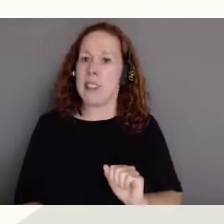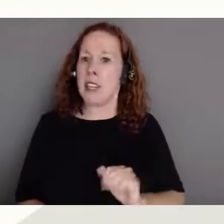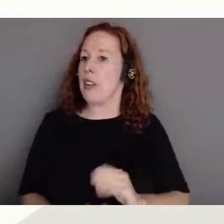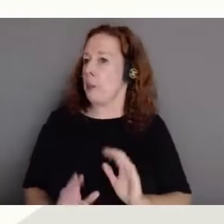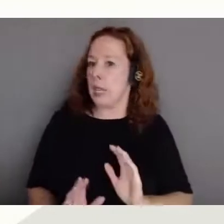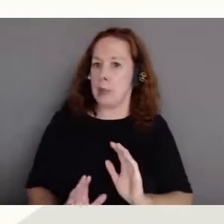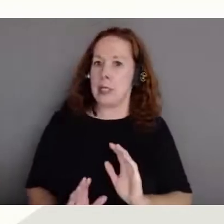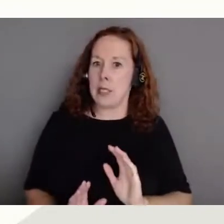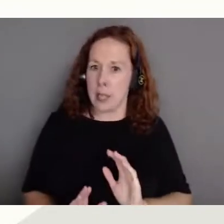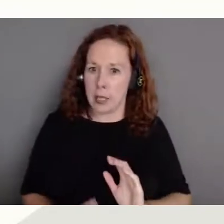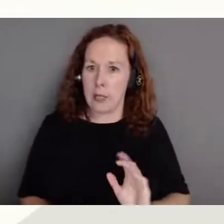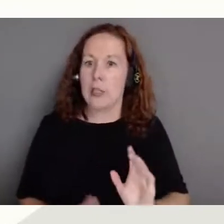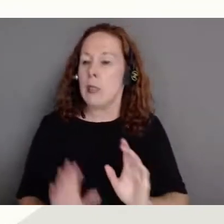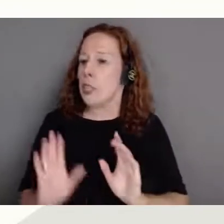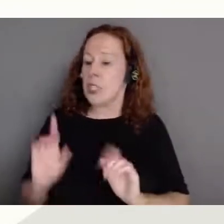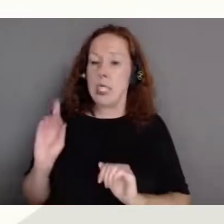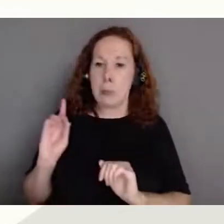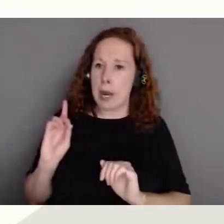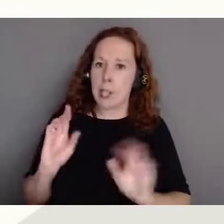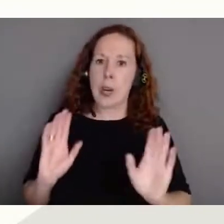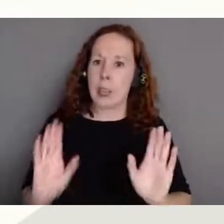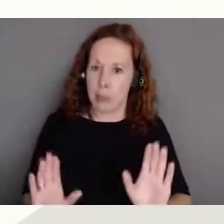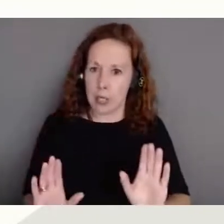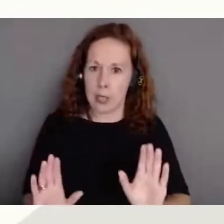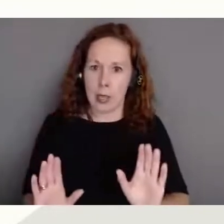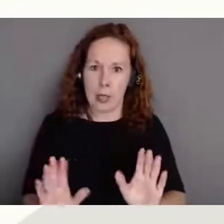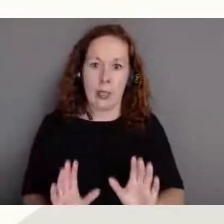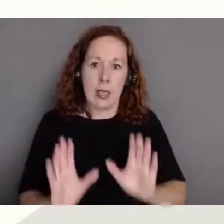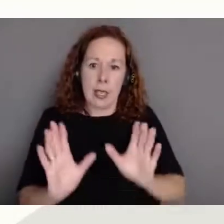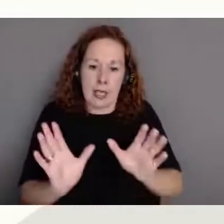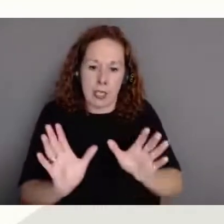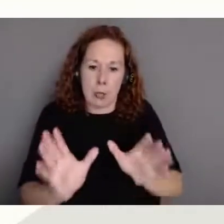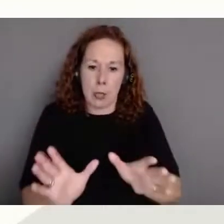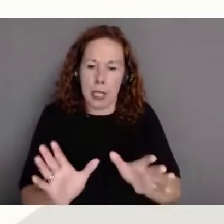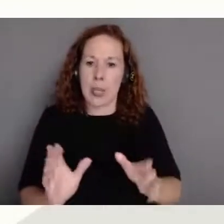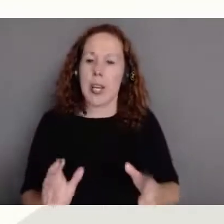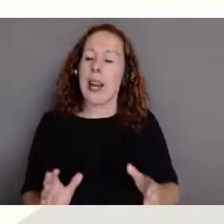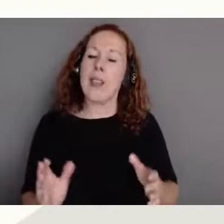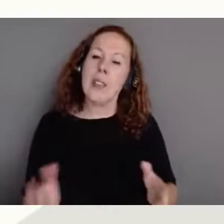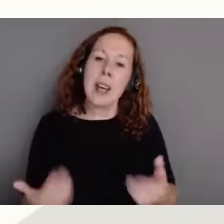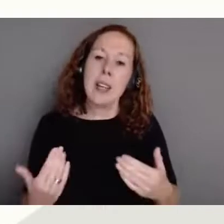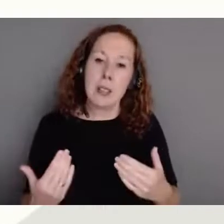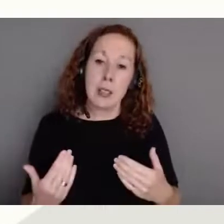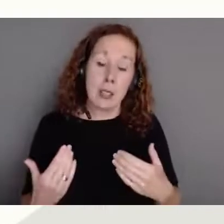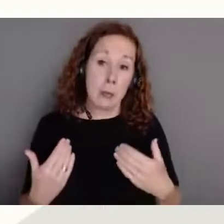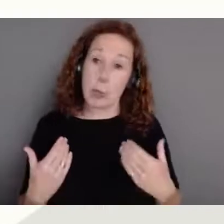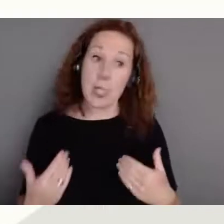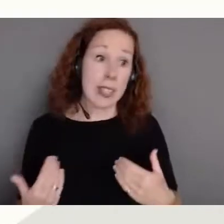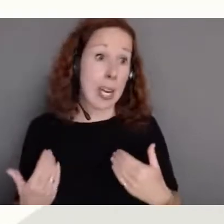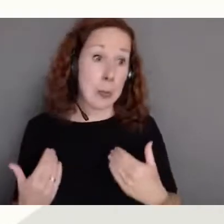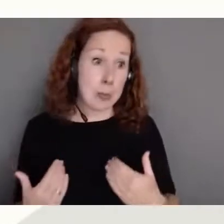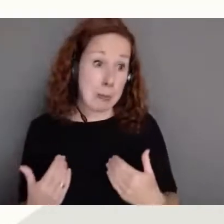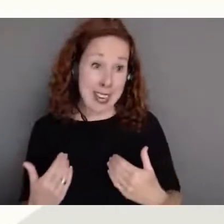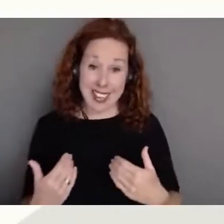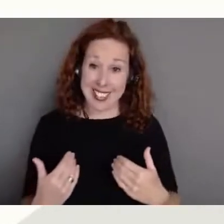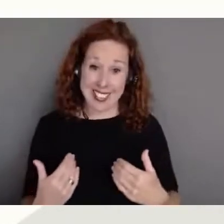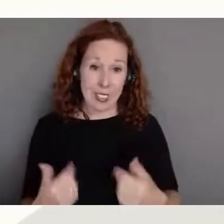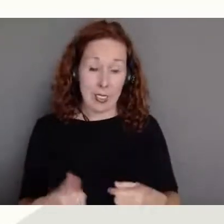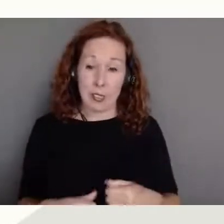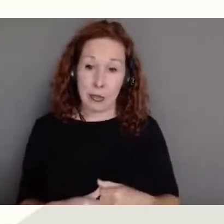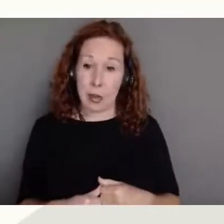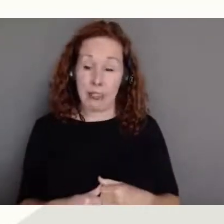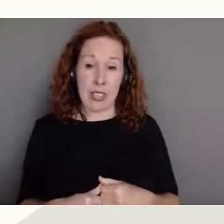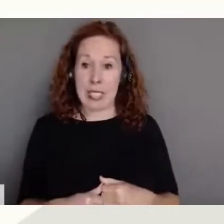point instead of I made a Ah. mistake. We just Ah. need to backtrack for a second. Let's Yeah. just put it out here. And then that personally helps